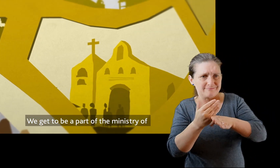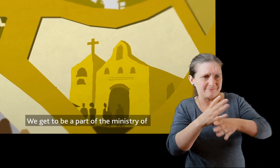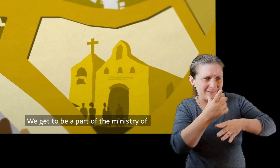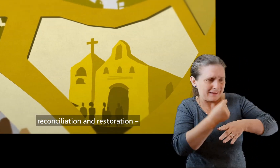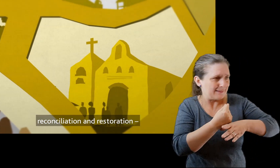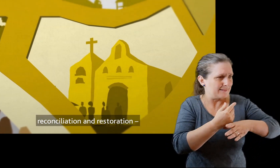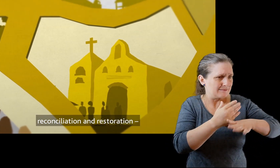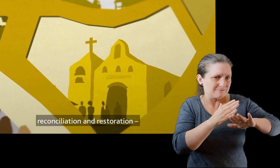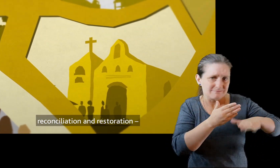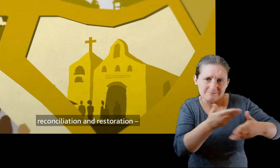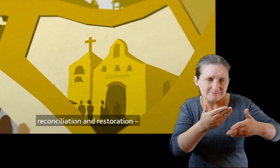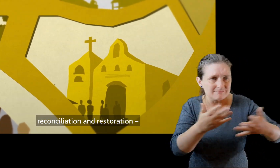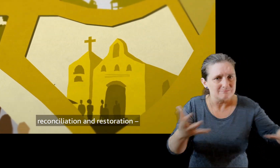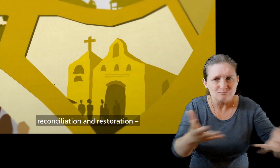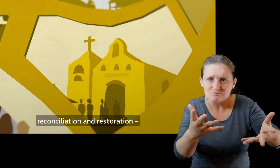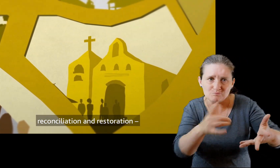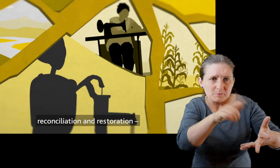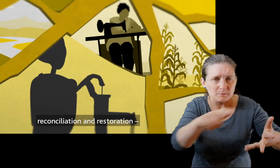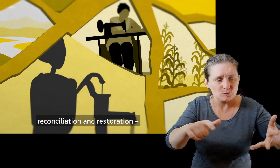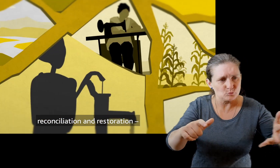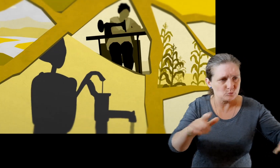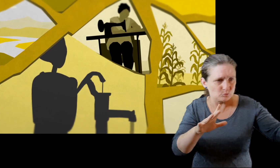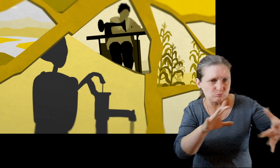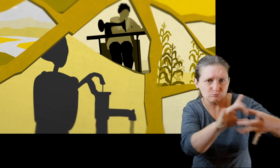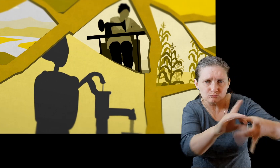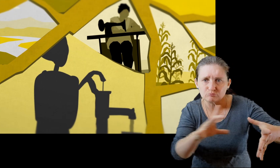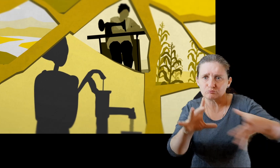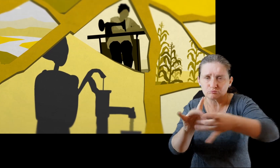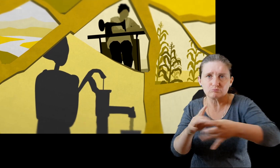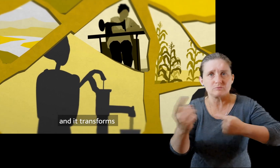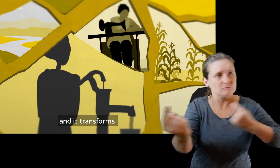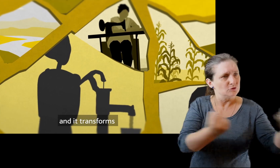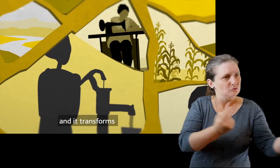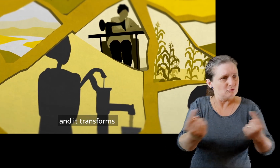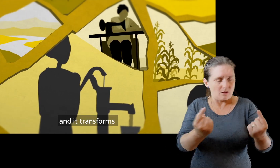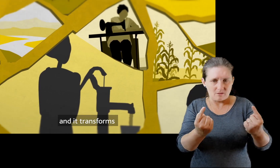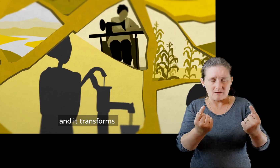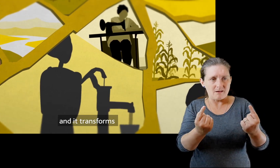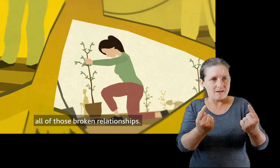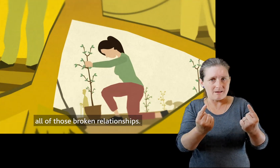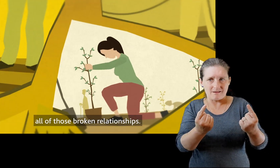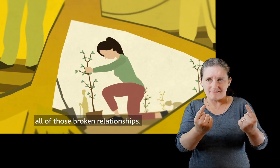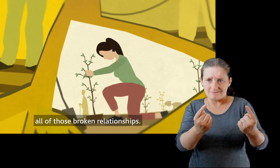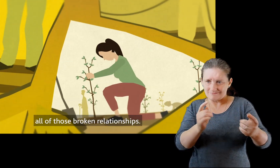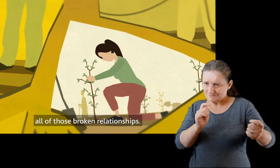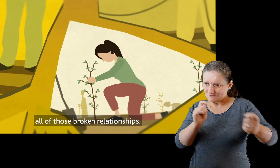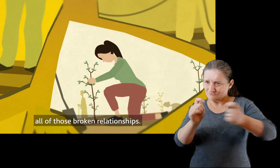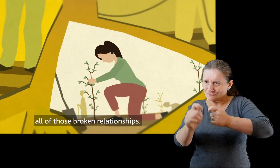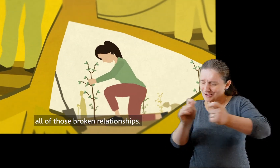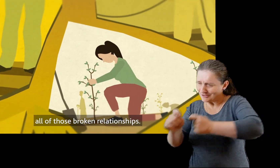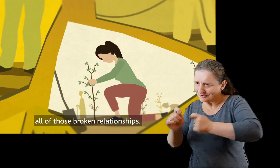of reconciliation and restoration, and it transforms all of those broken